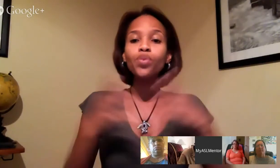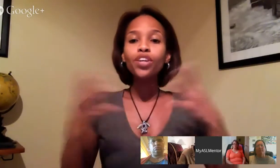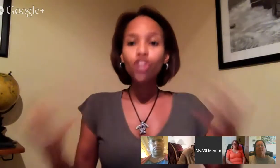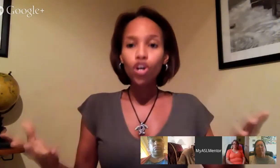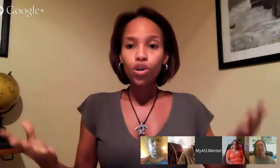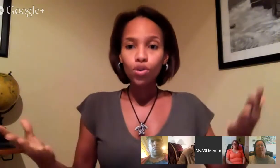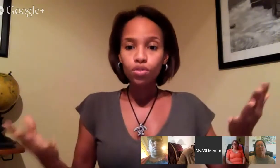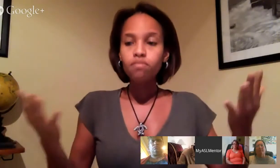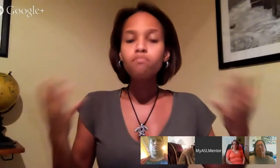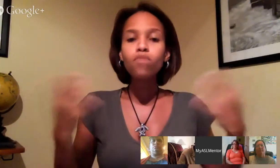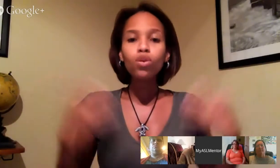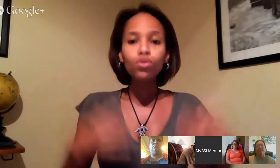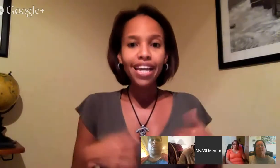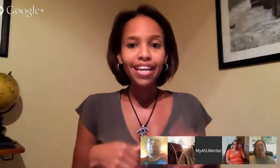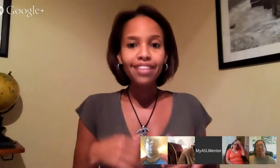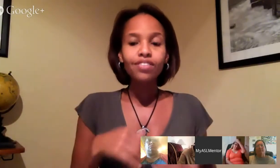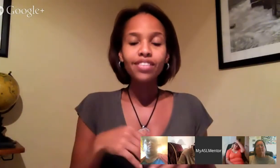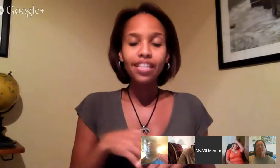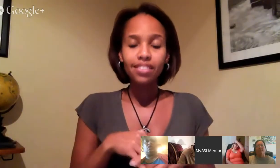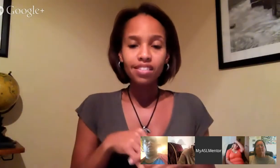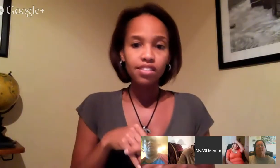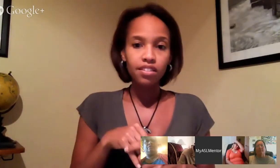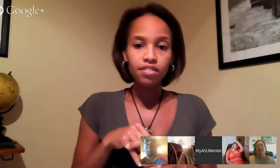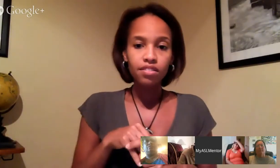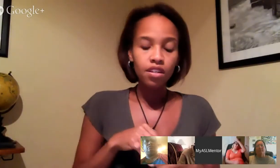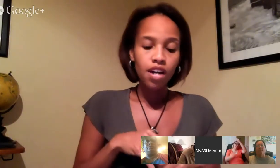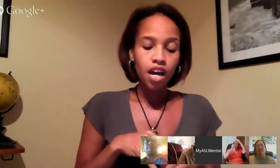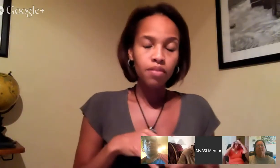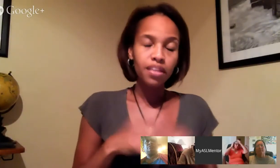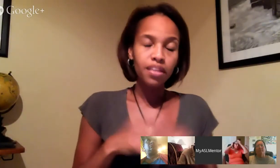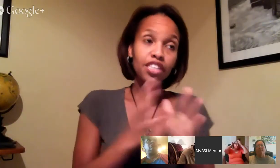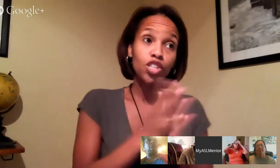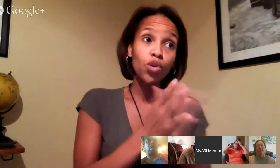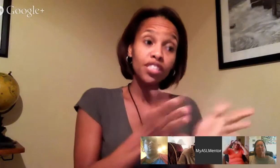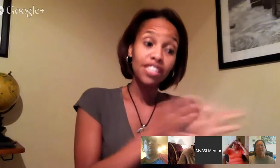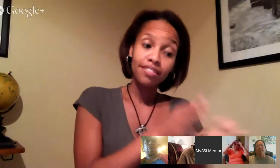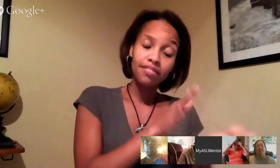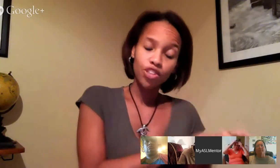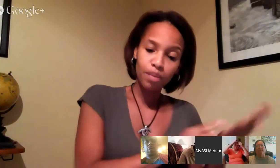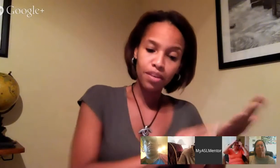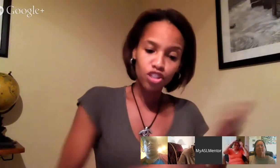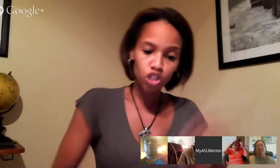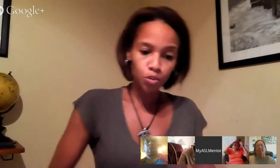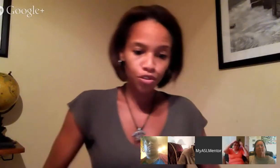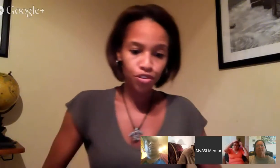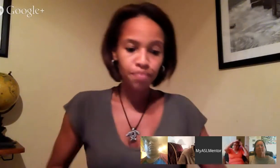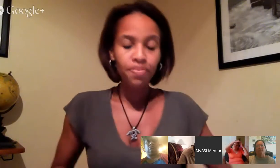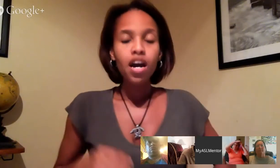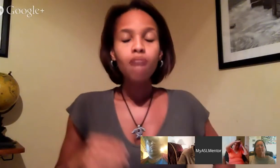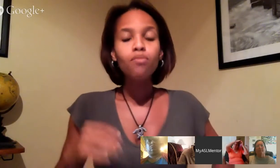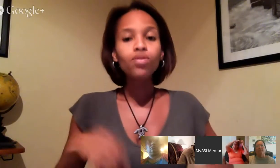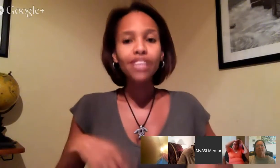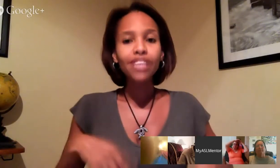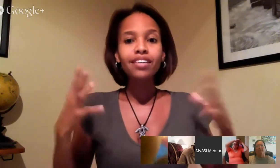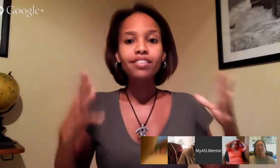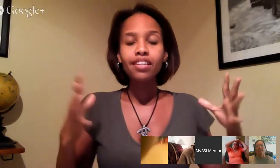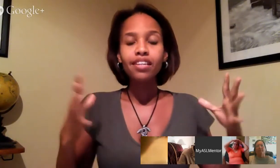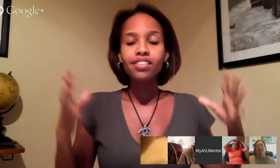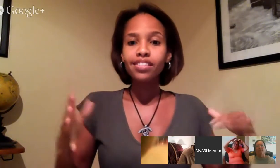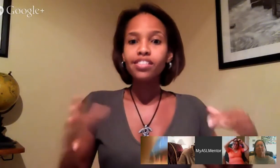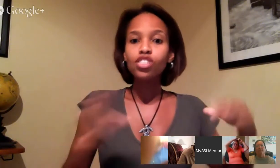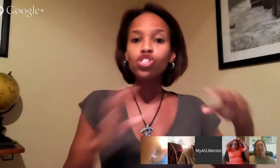As we know, most ASL sentences, at least according to So You Want to Be an Interpreter, most